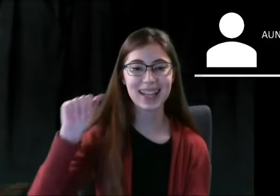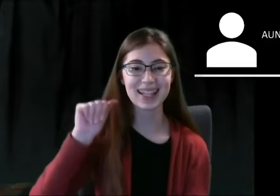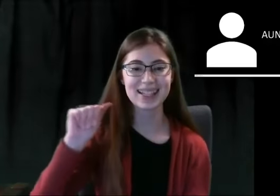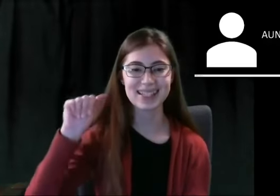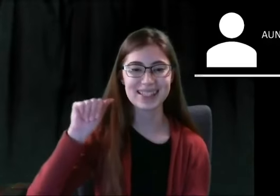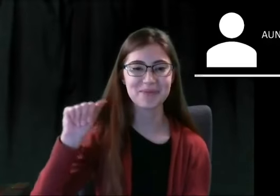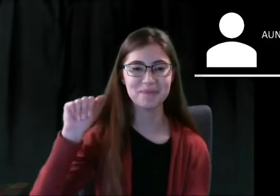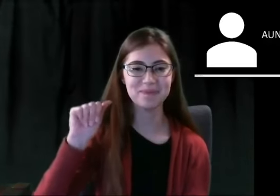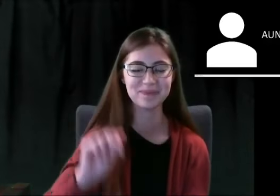aunt.